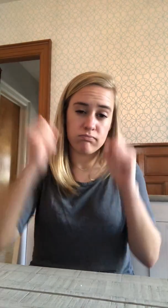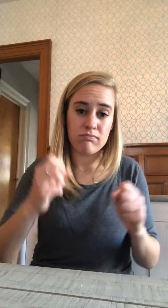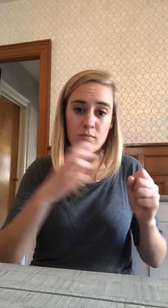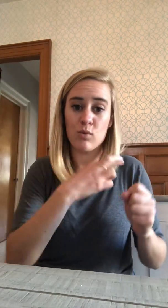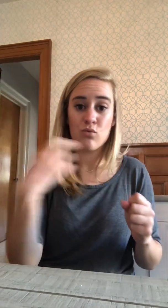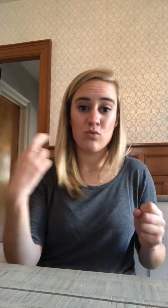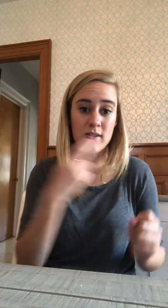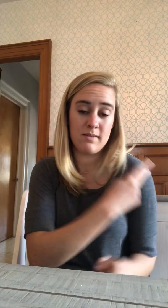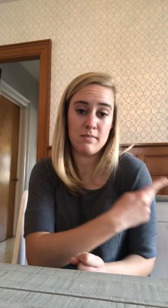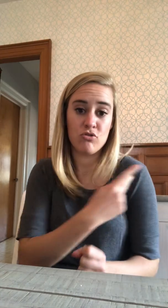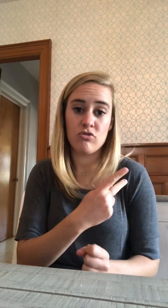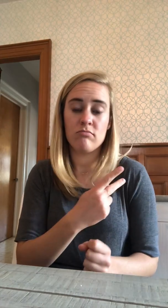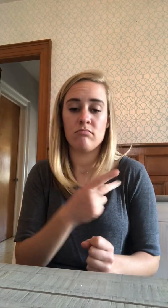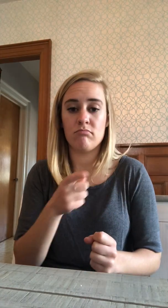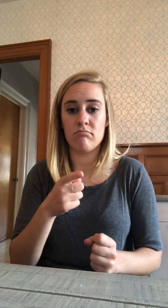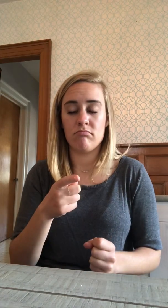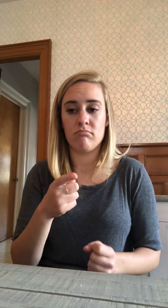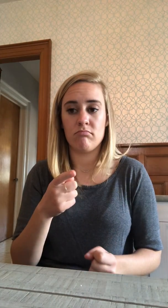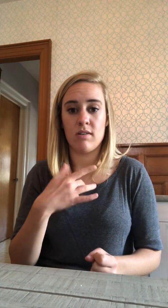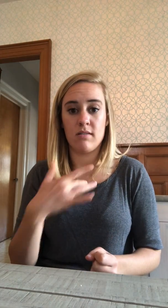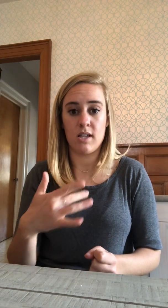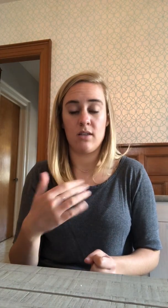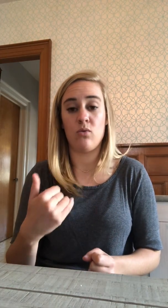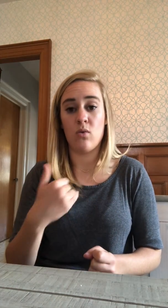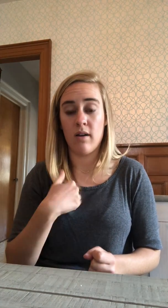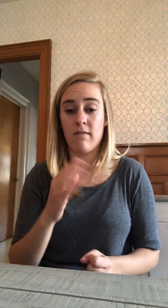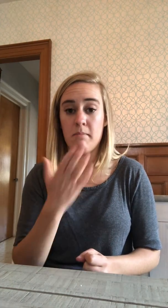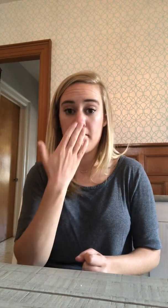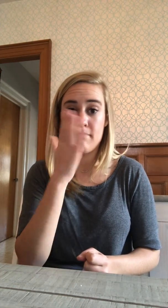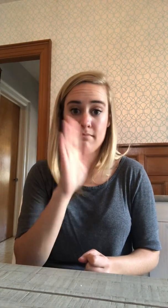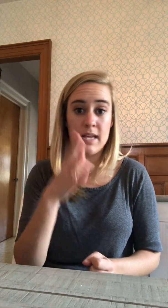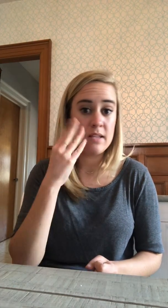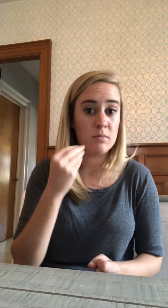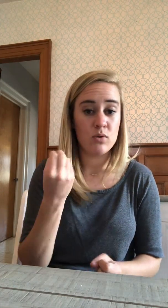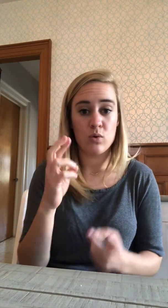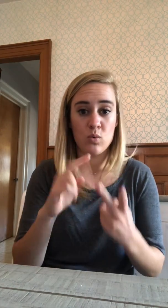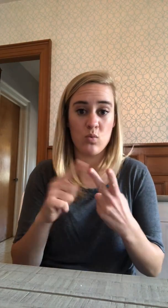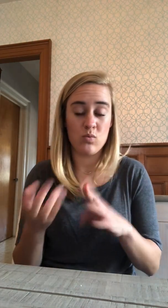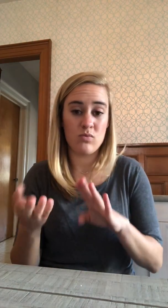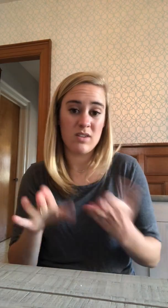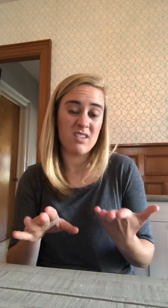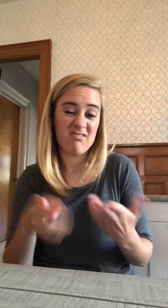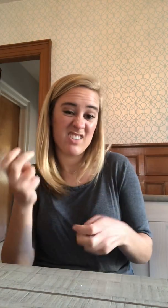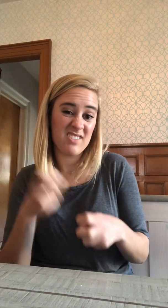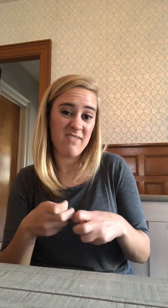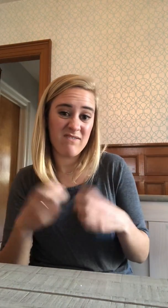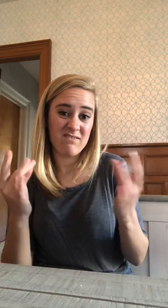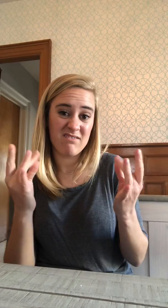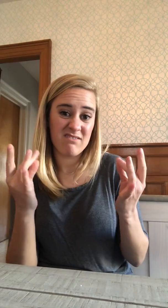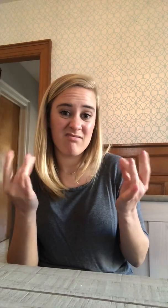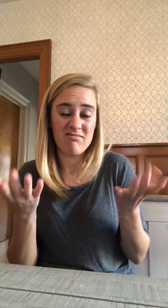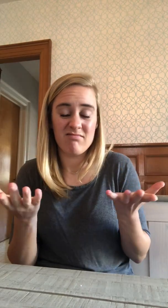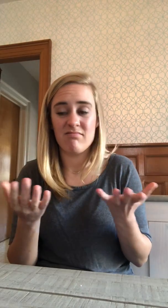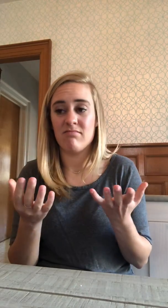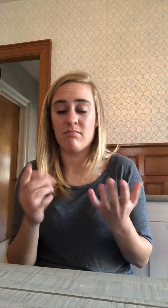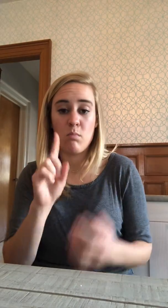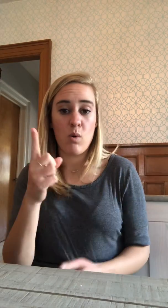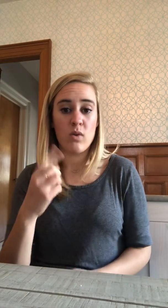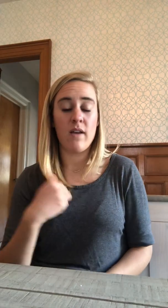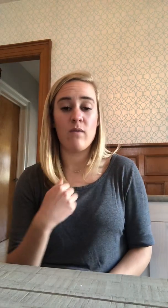to have an untoward event or die for general anesthesia, that's tough. I've only had 1 or 2 patients ever in my career